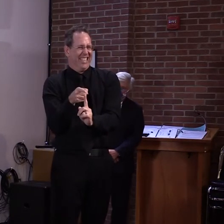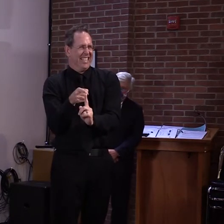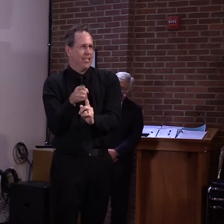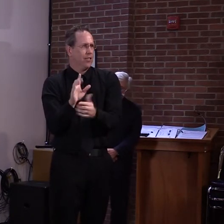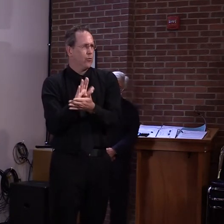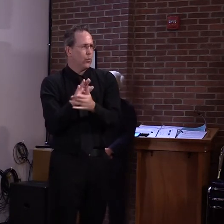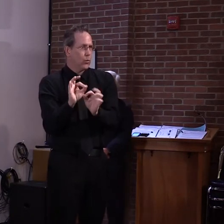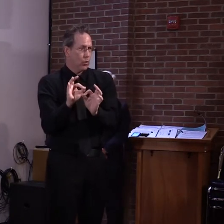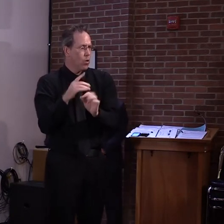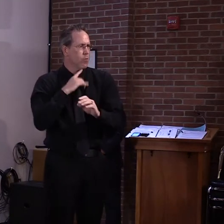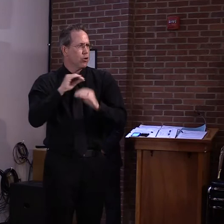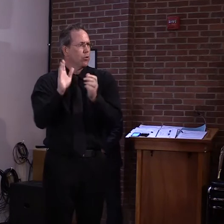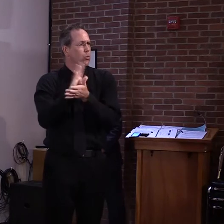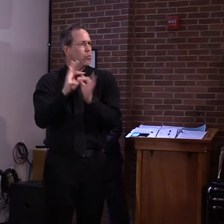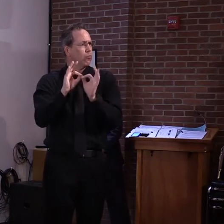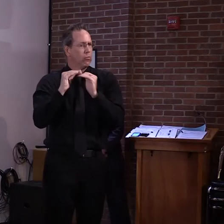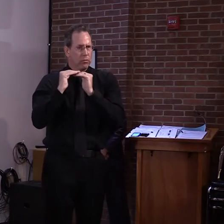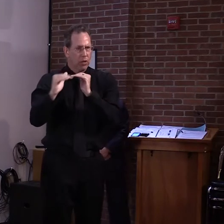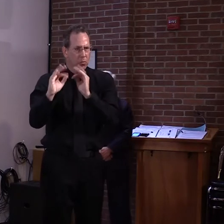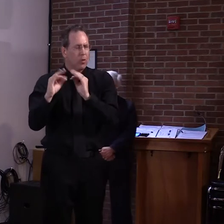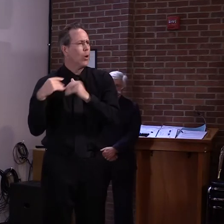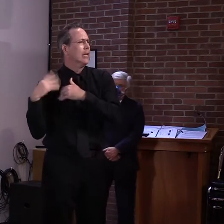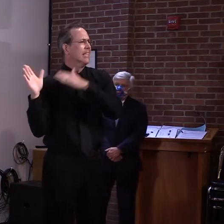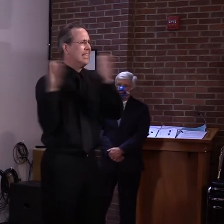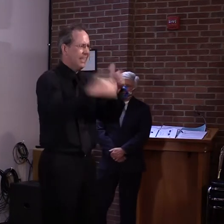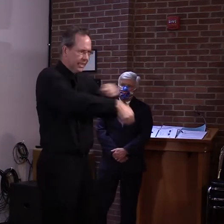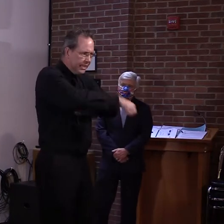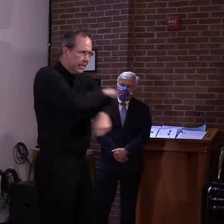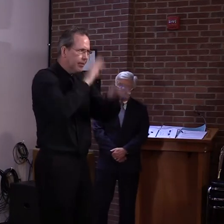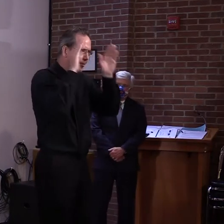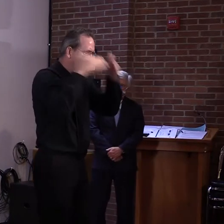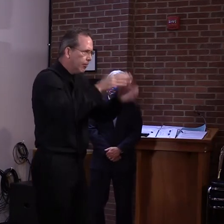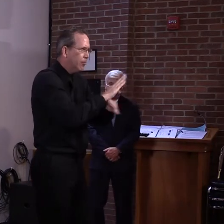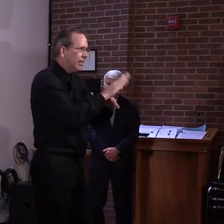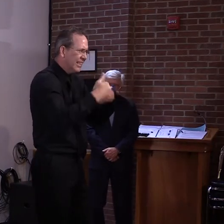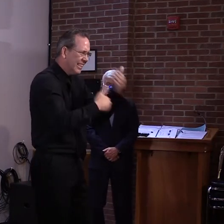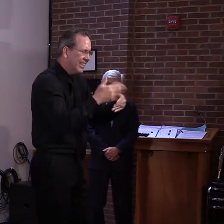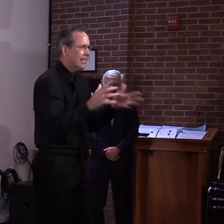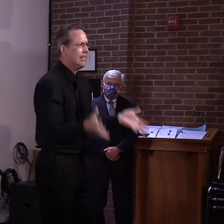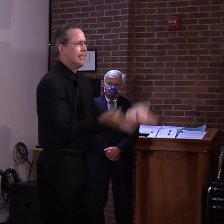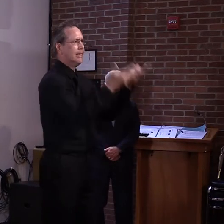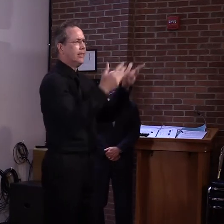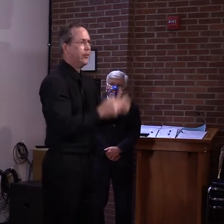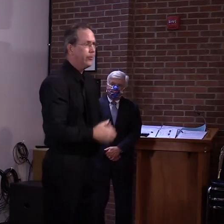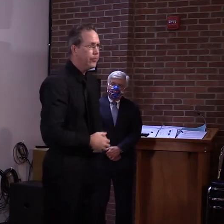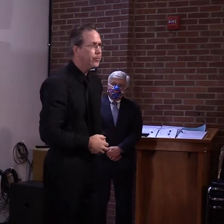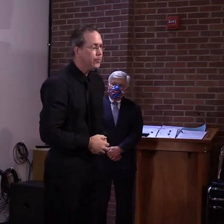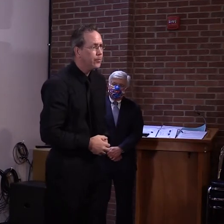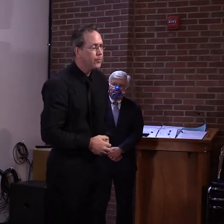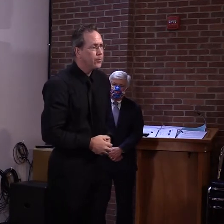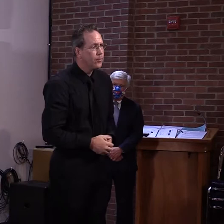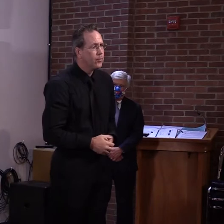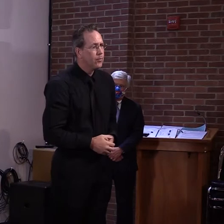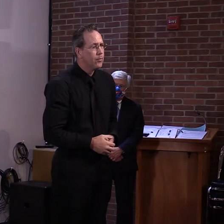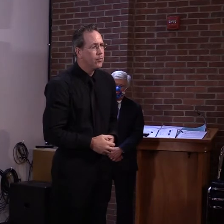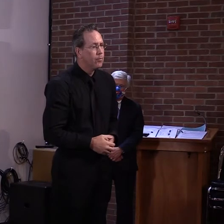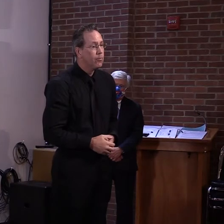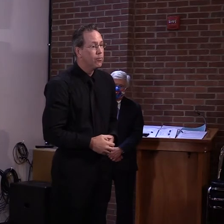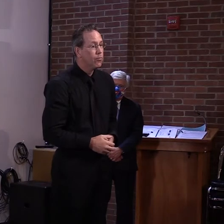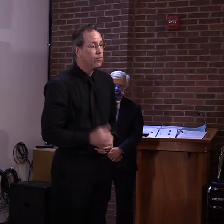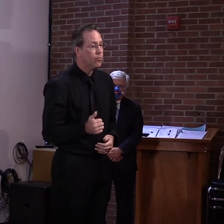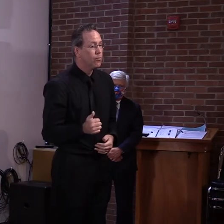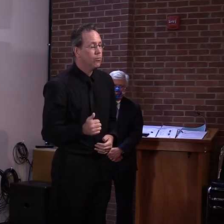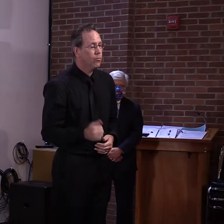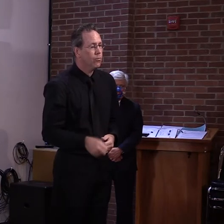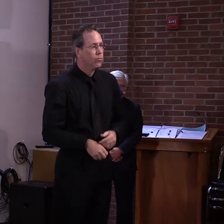successful, then we'll give some, hopefully give some relief to those in the hospitality sector. Do you